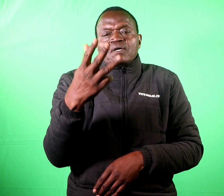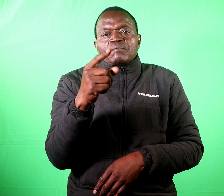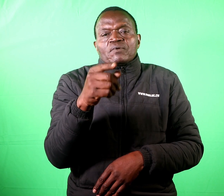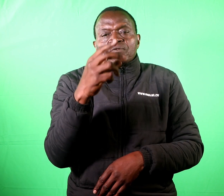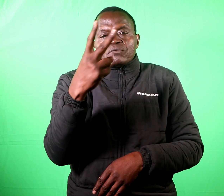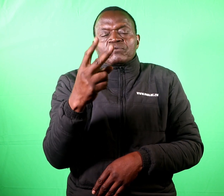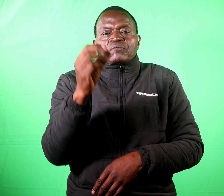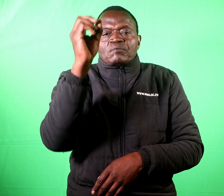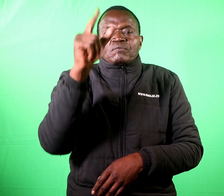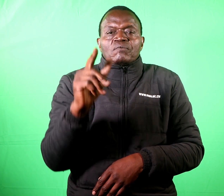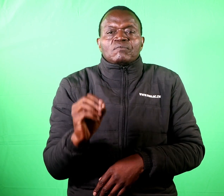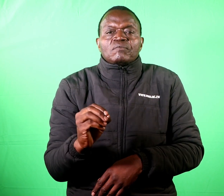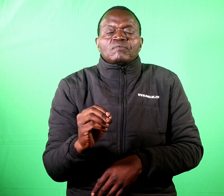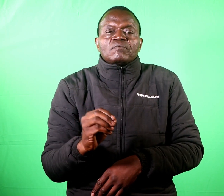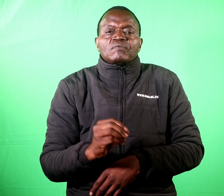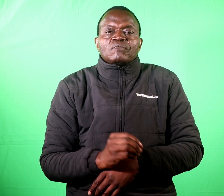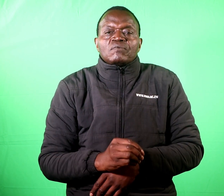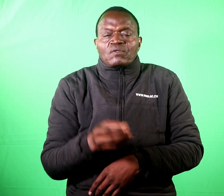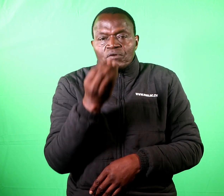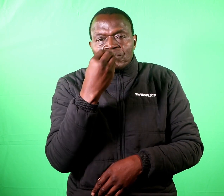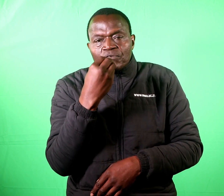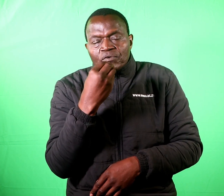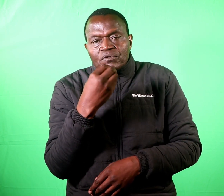39.2%, food crop production